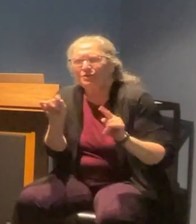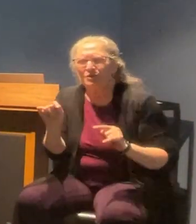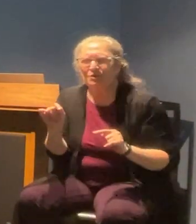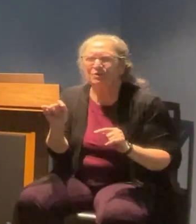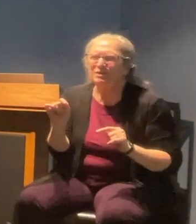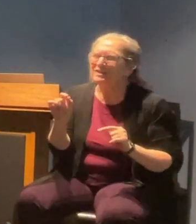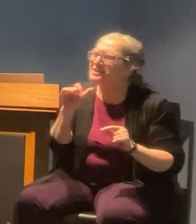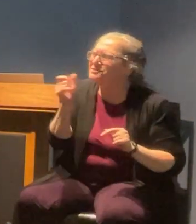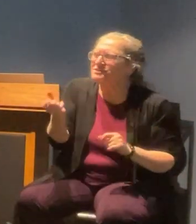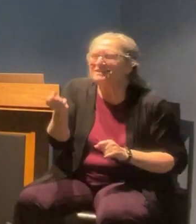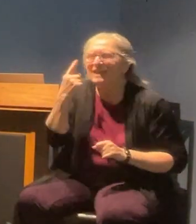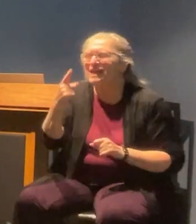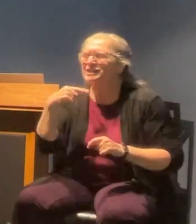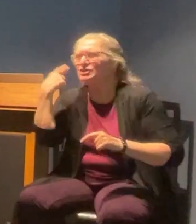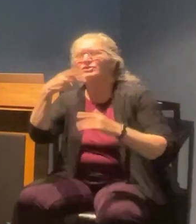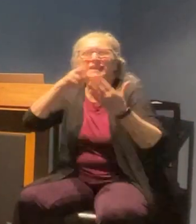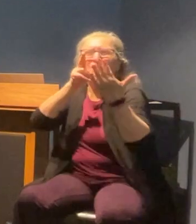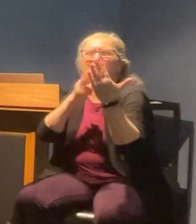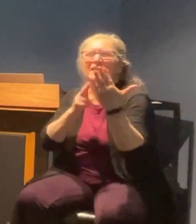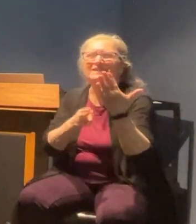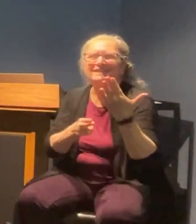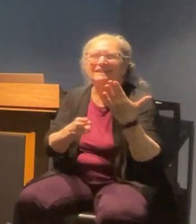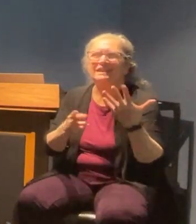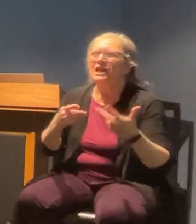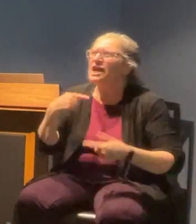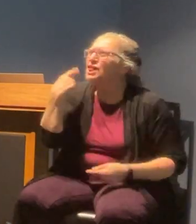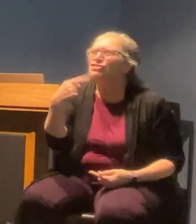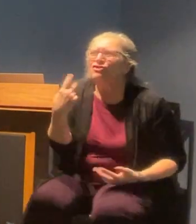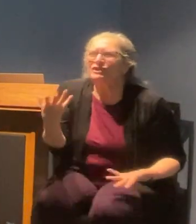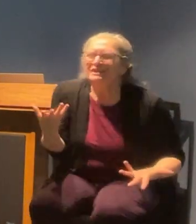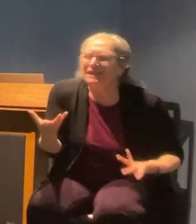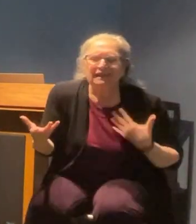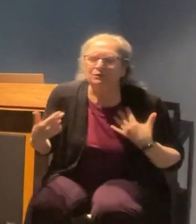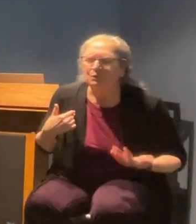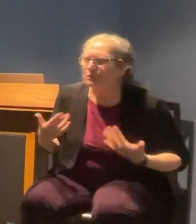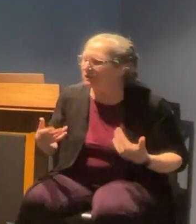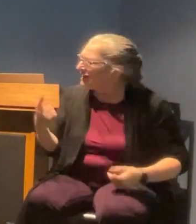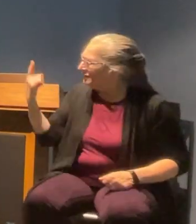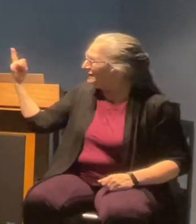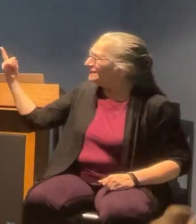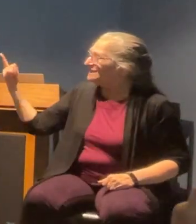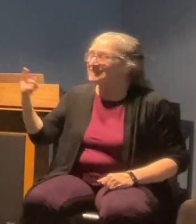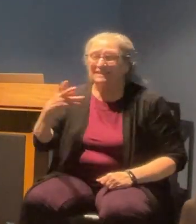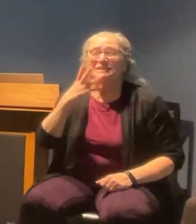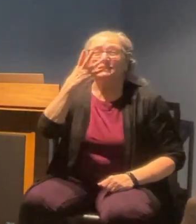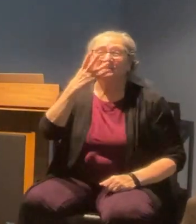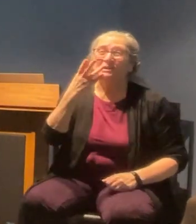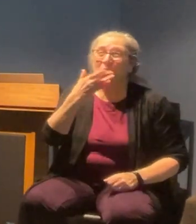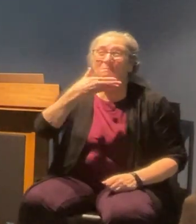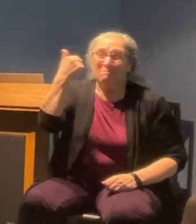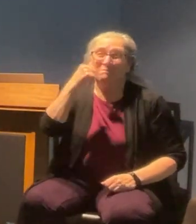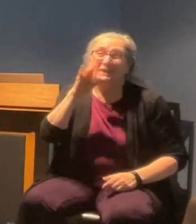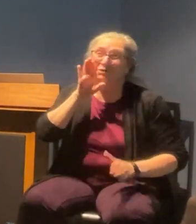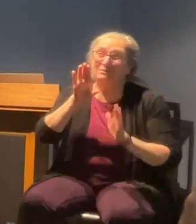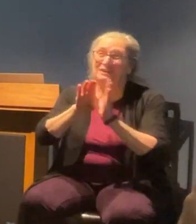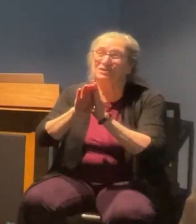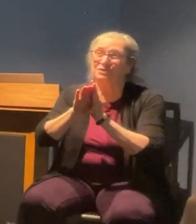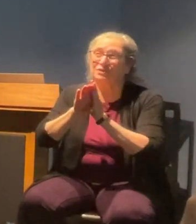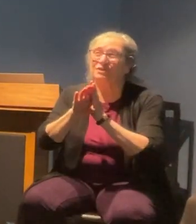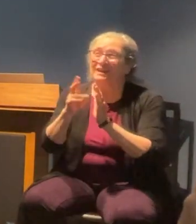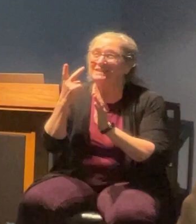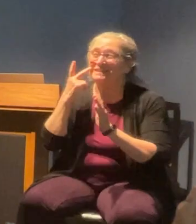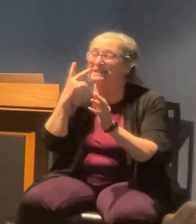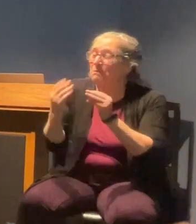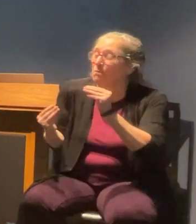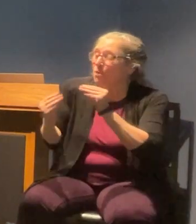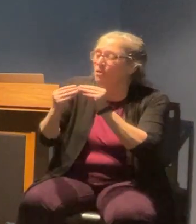painting. It looks strange. What am I looking at? It looks beautiful. Now, this is a better picture. I'm seeing something different than before.